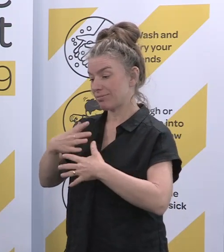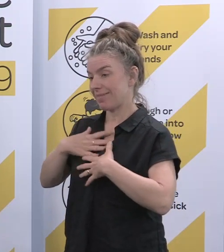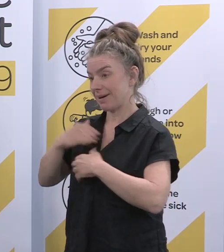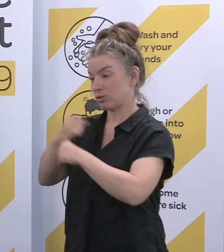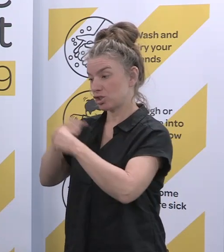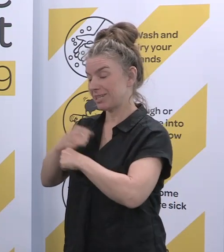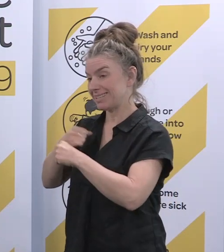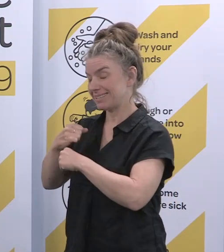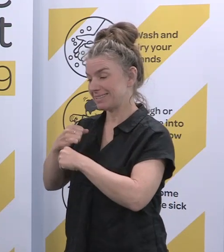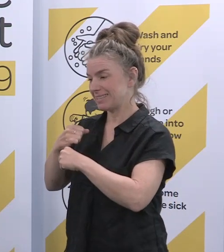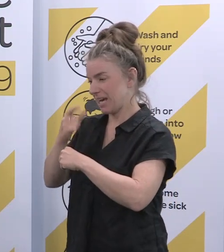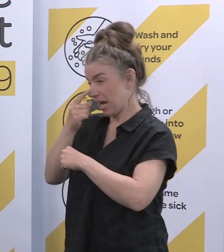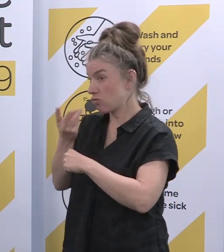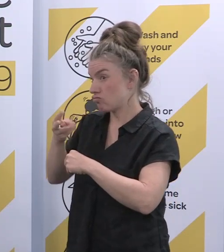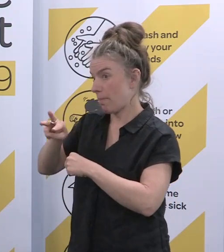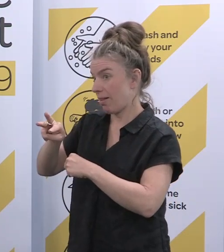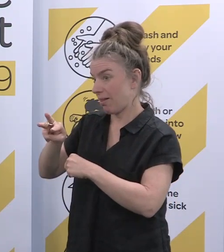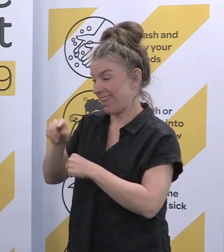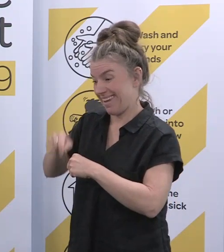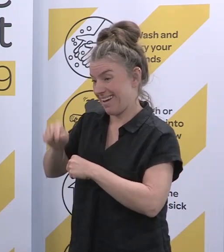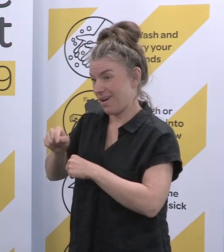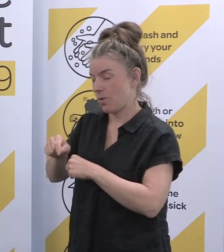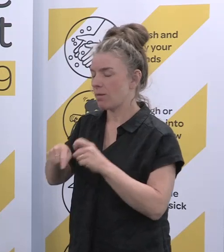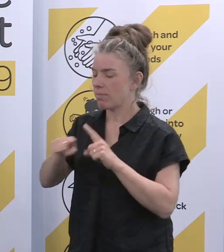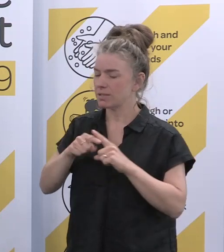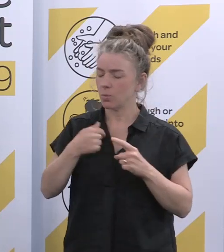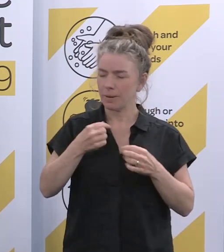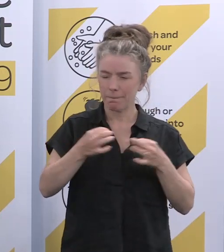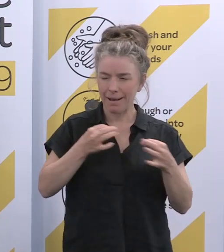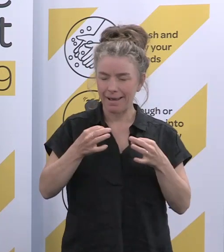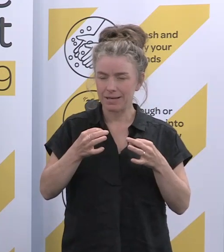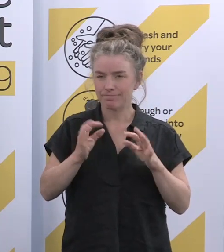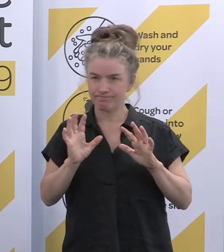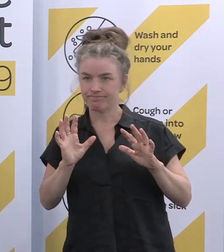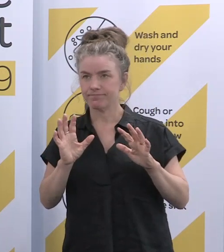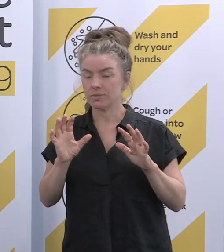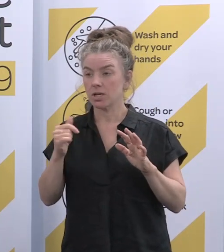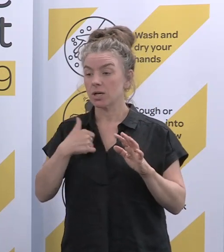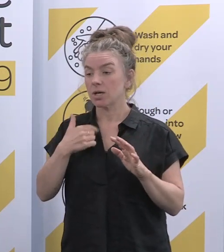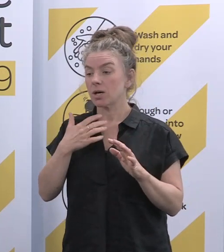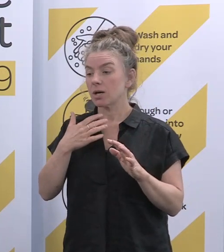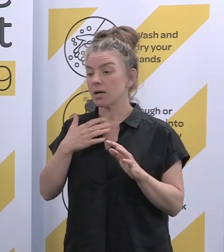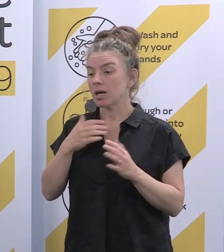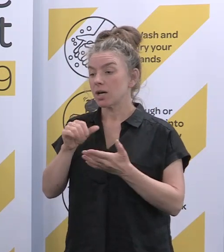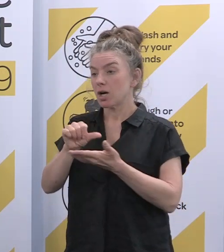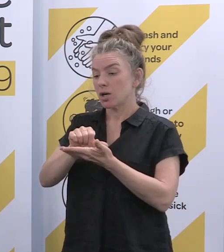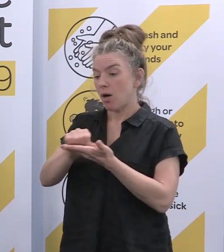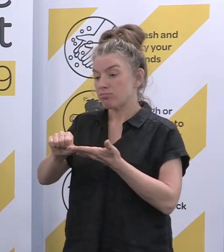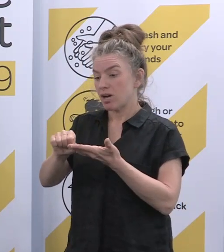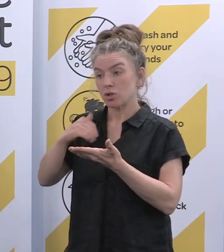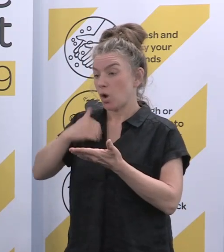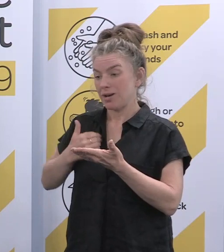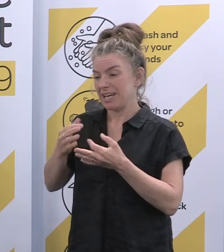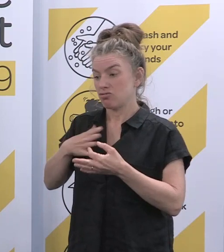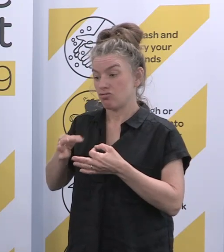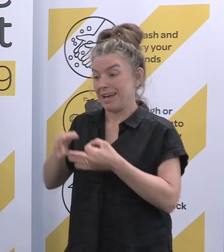treble that immediately. And of course now we are planning on, and one of the reasons we want to reduce elective surgery and outpatients is